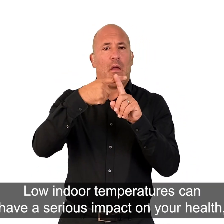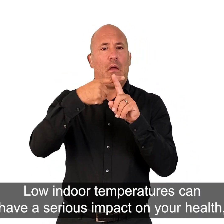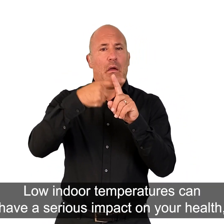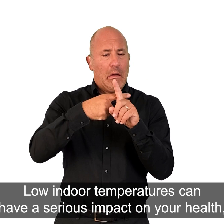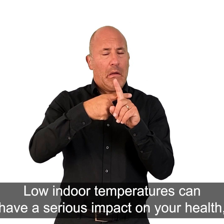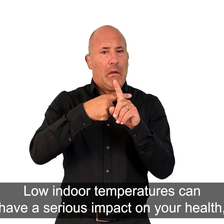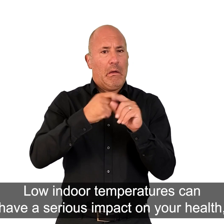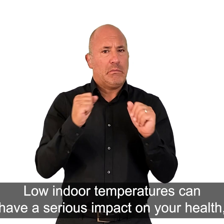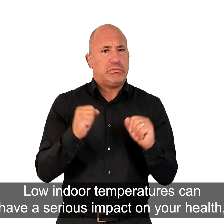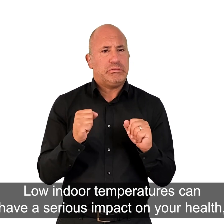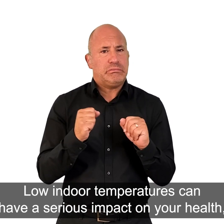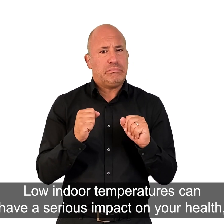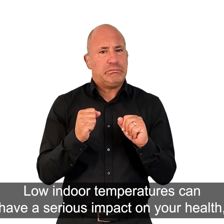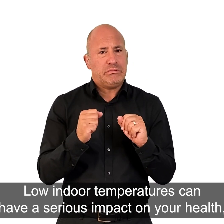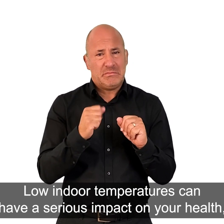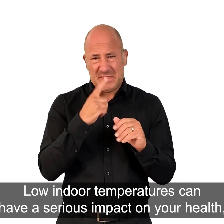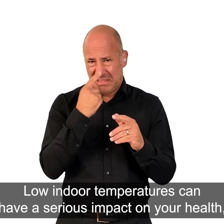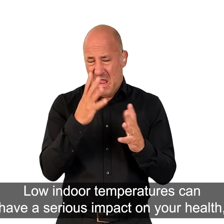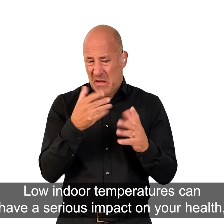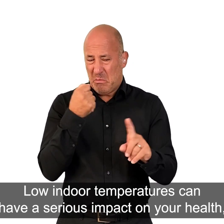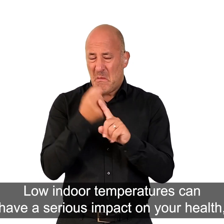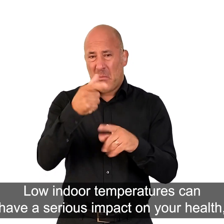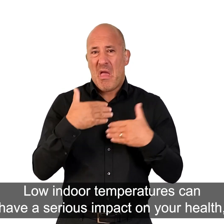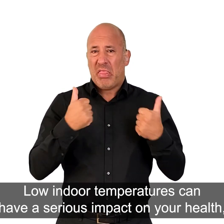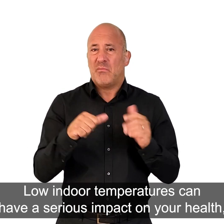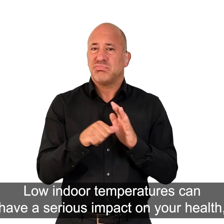Low indoor temperatures can have a serious impact on your health,